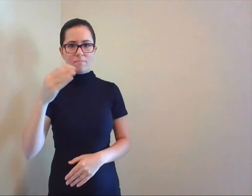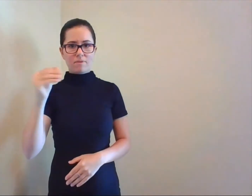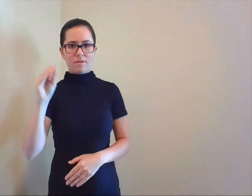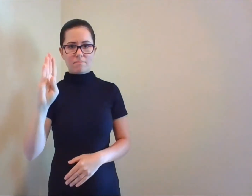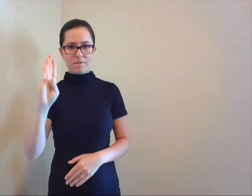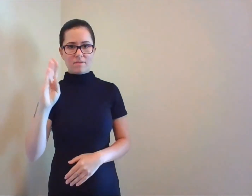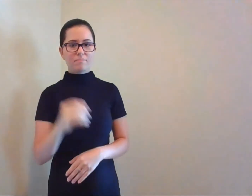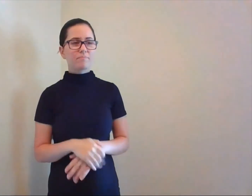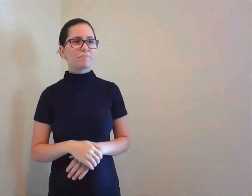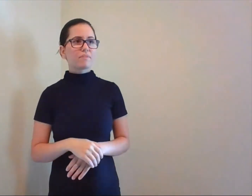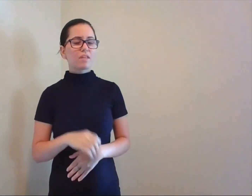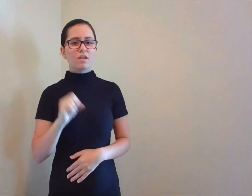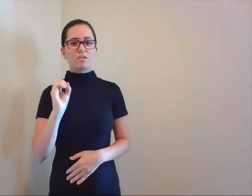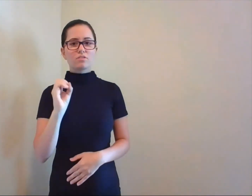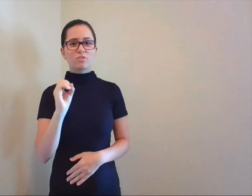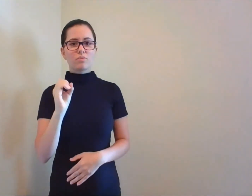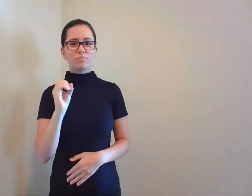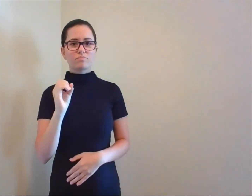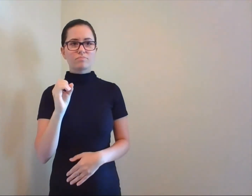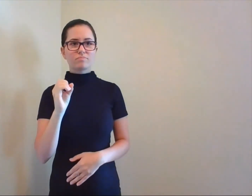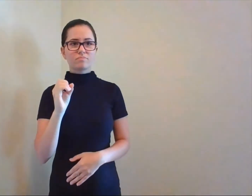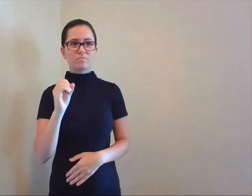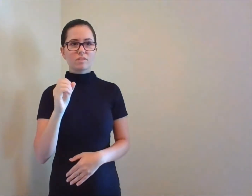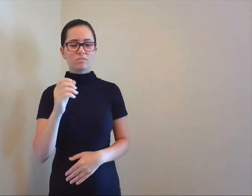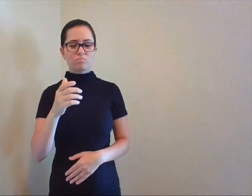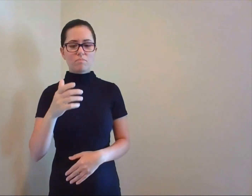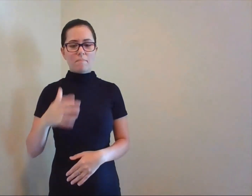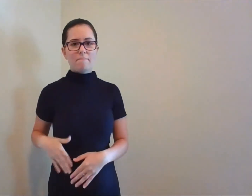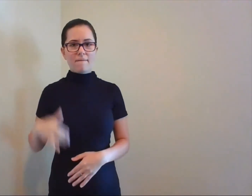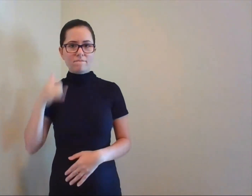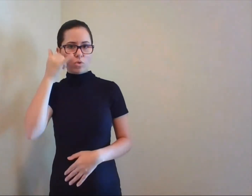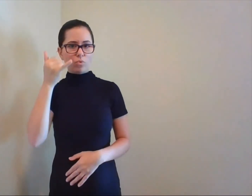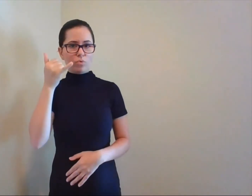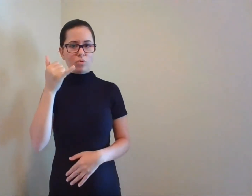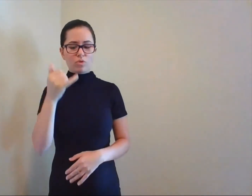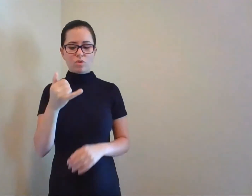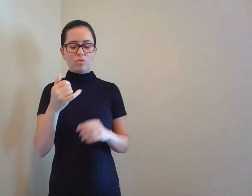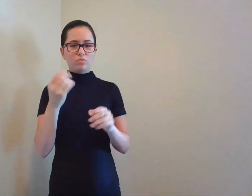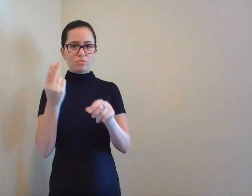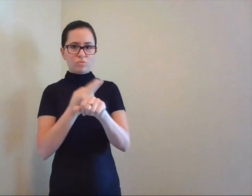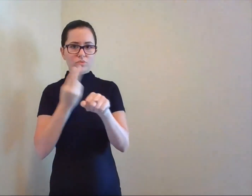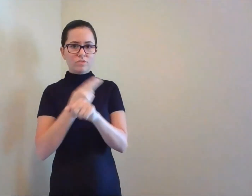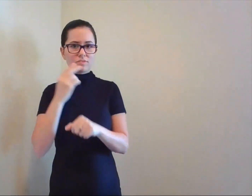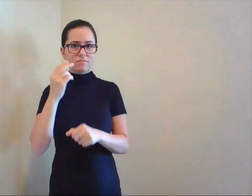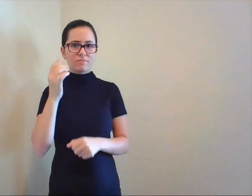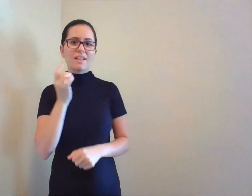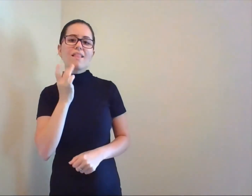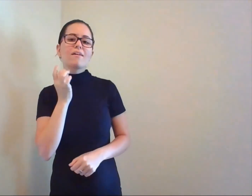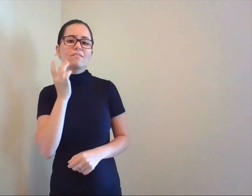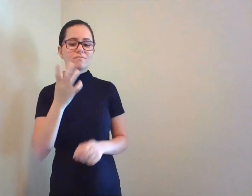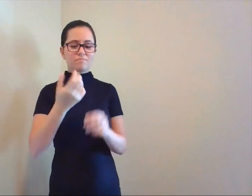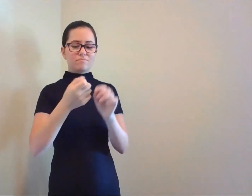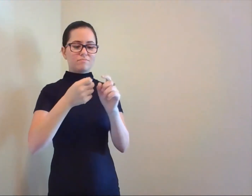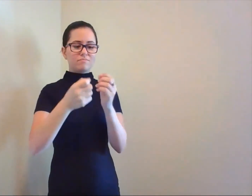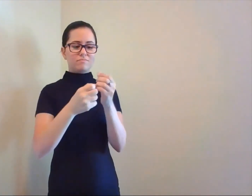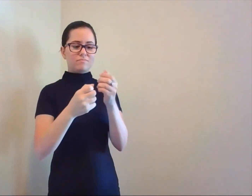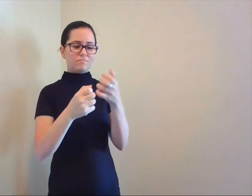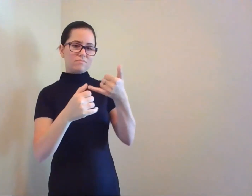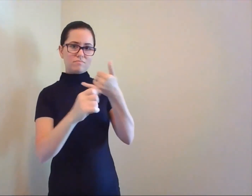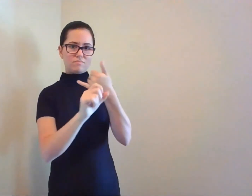like padding all over it, and there's this cymbal cleaner. And I'm like, oh, a musician like a drummer used to drum down there. Cymbal cleaner, okay. And it was like